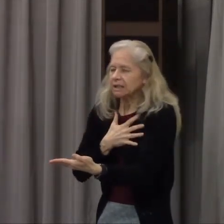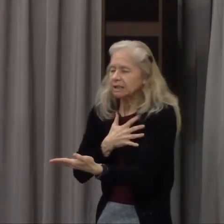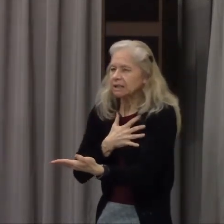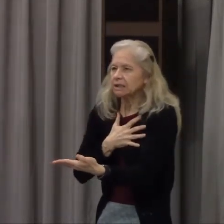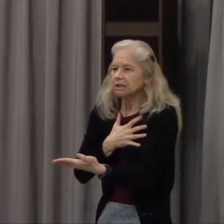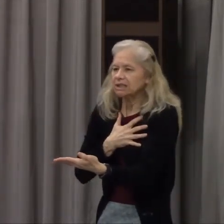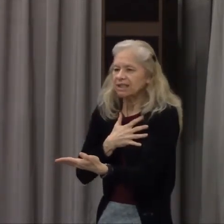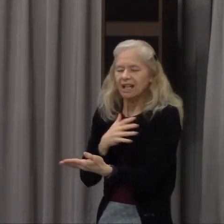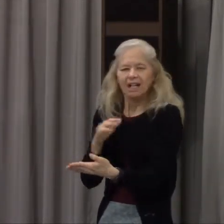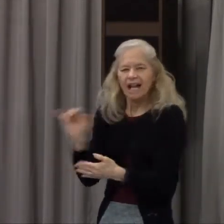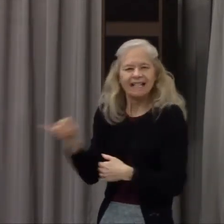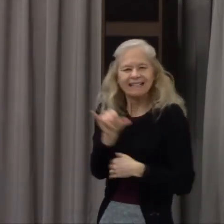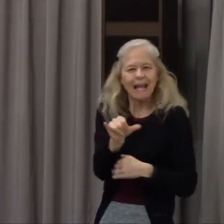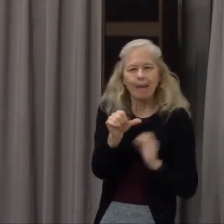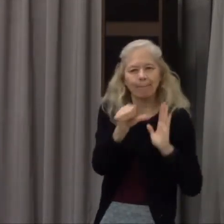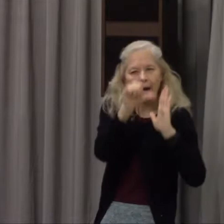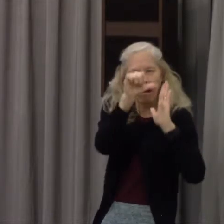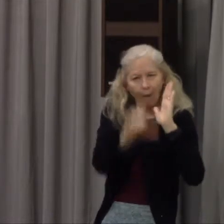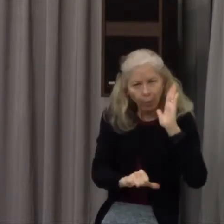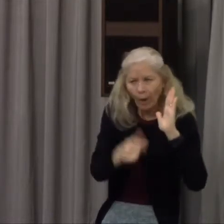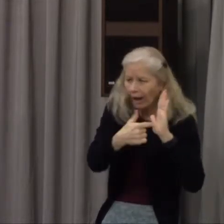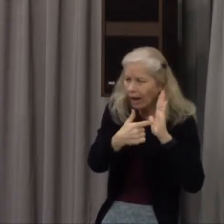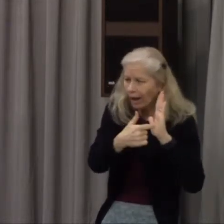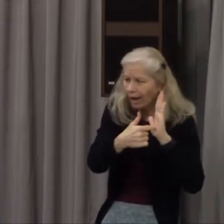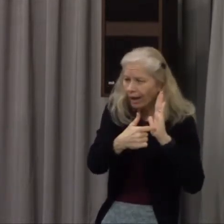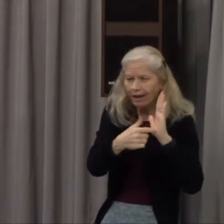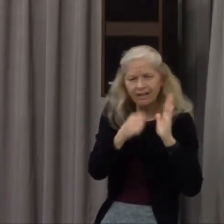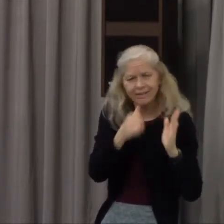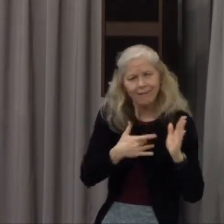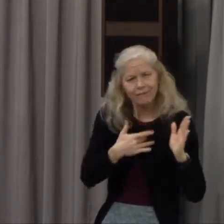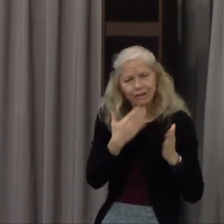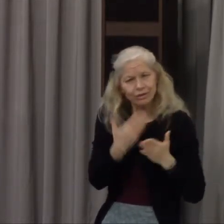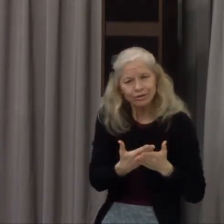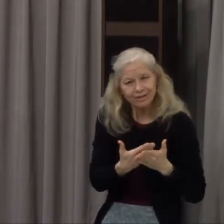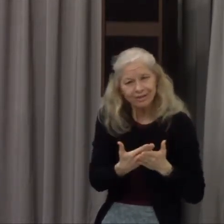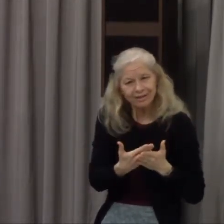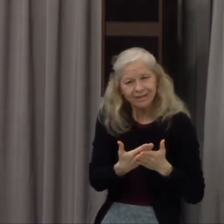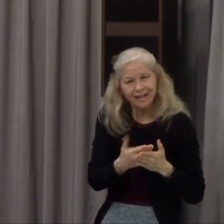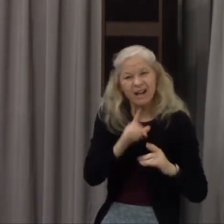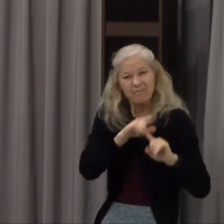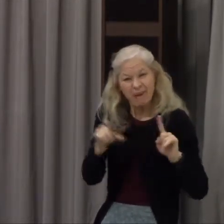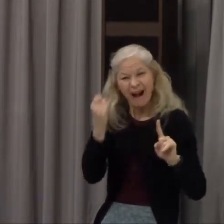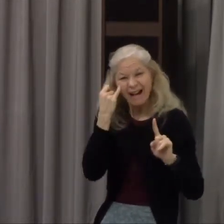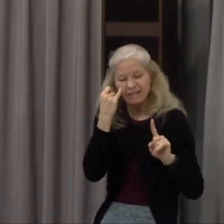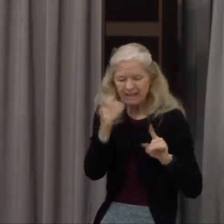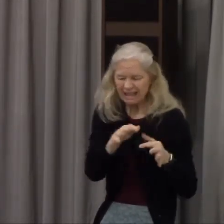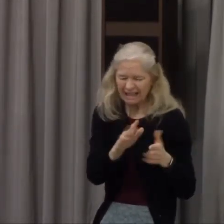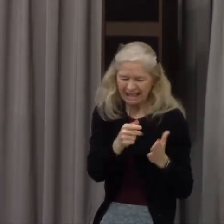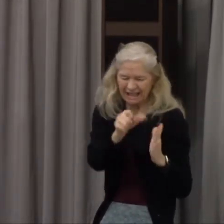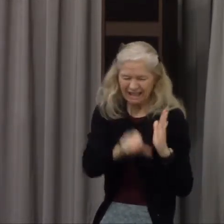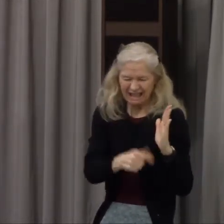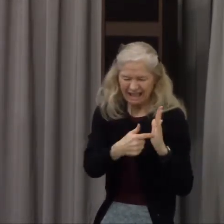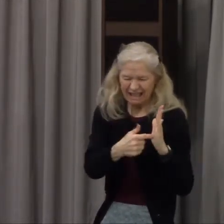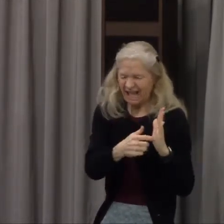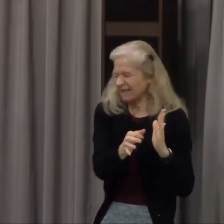repent, then there's healing. There's salvation. But if you don't repent, what happens? More